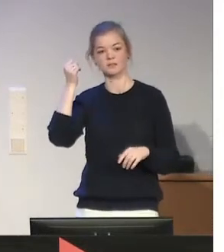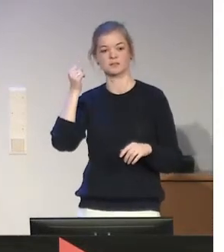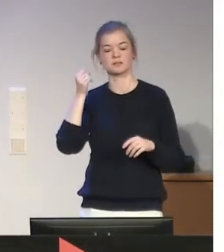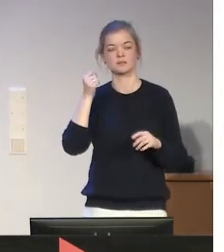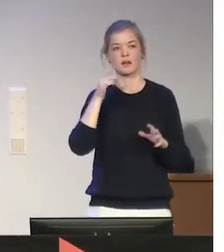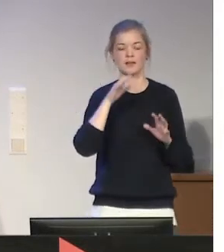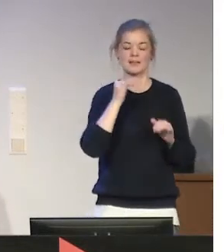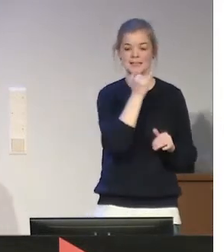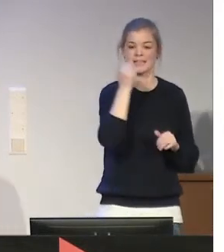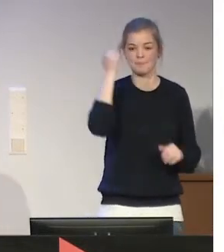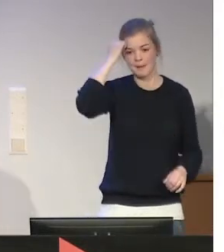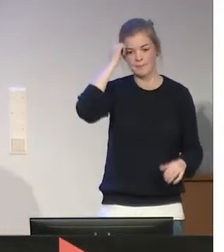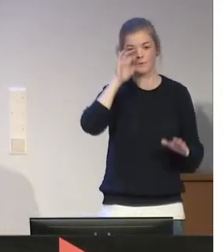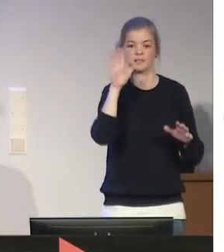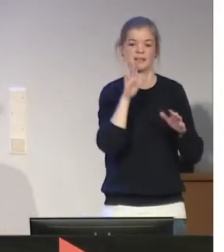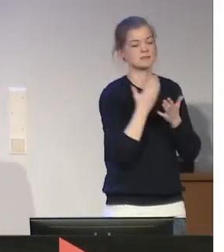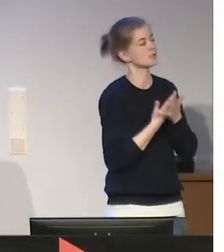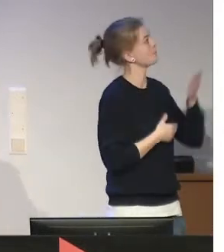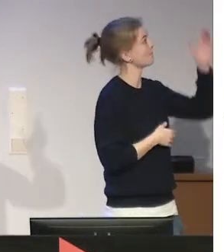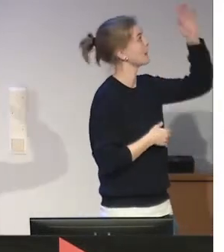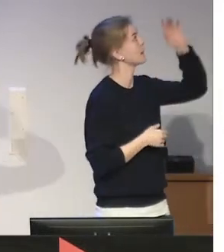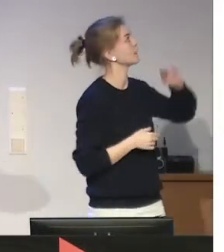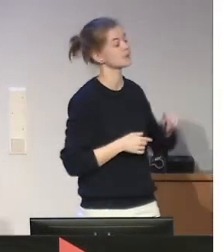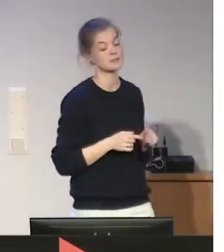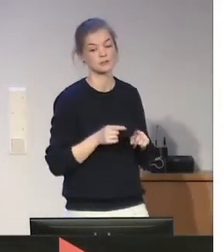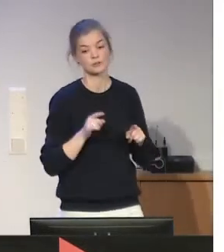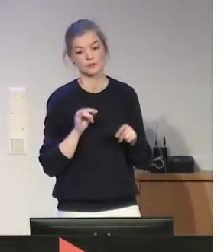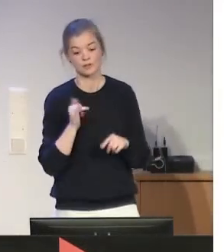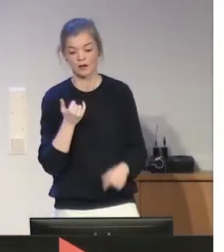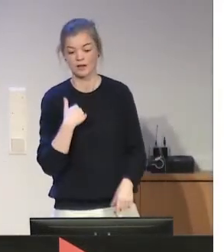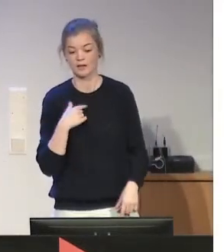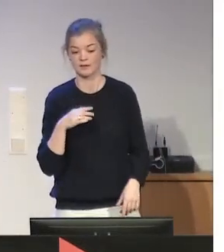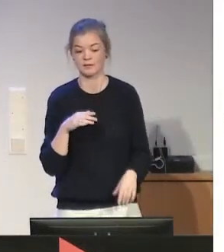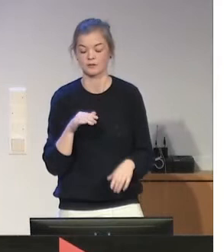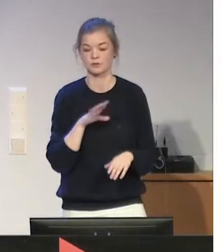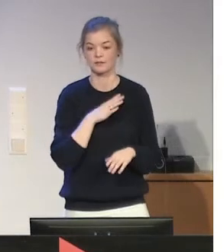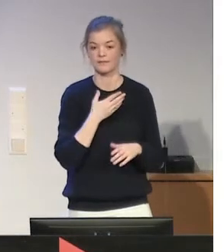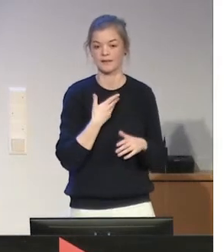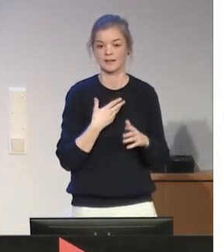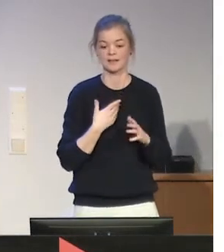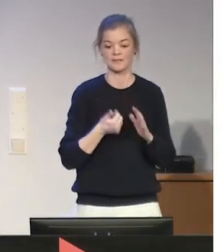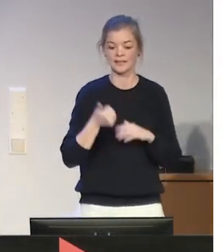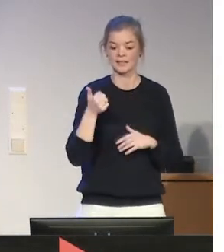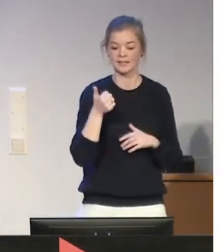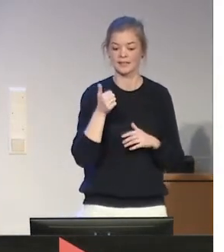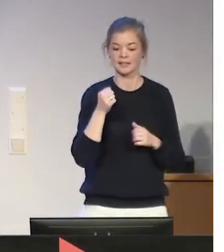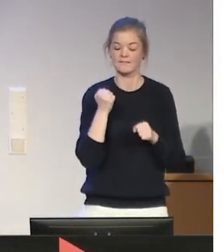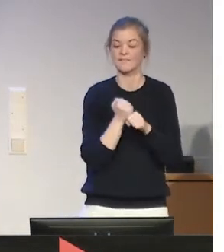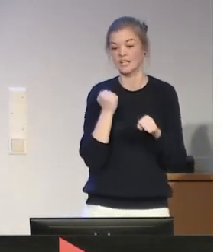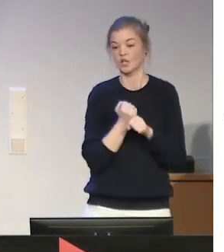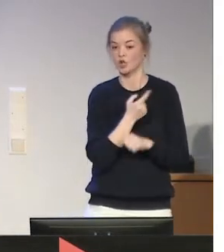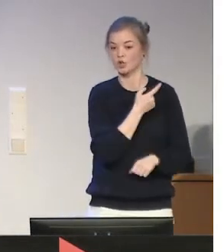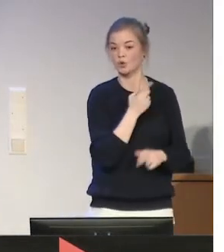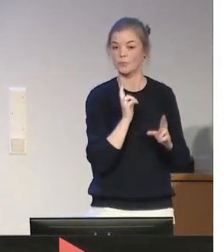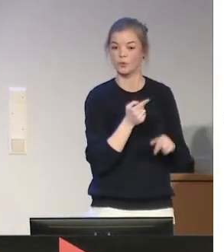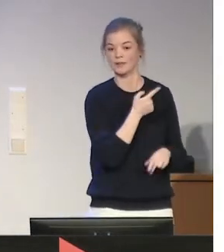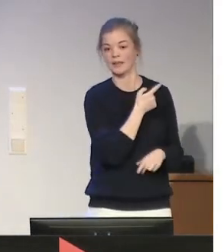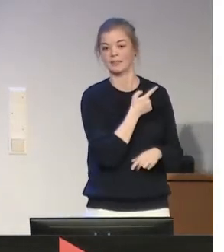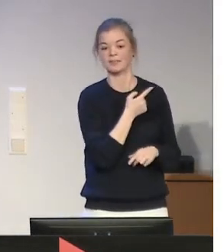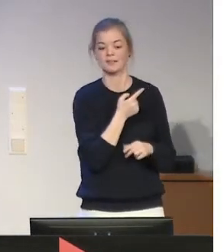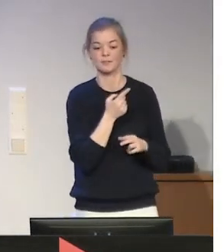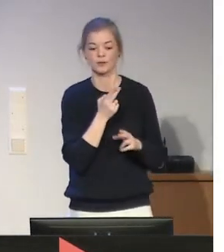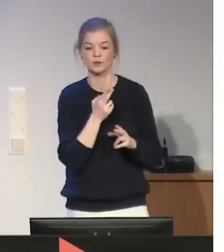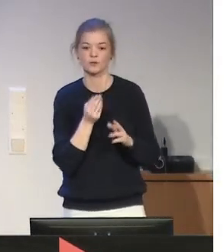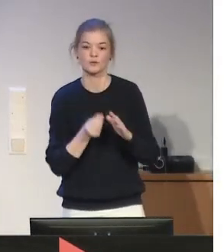alone. You will have to have the knowledge about the memory of that person, of what they experienced. So I think this one was